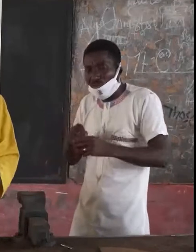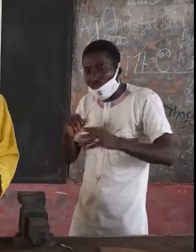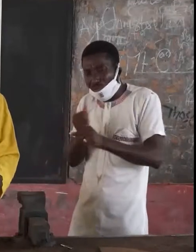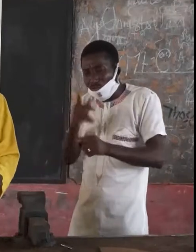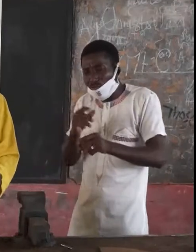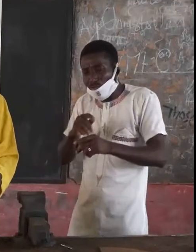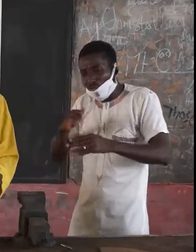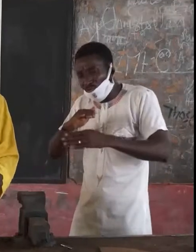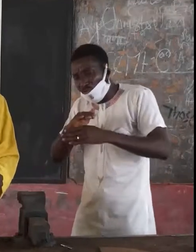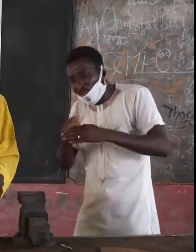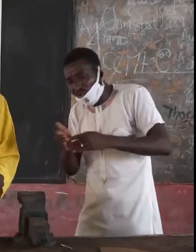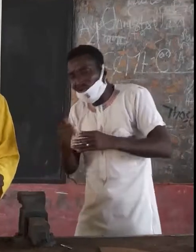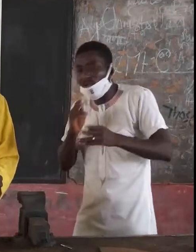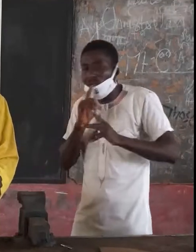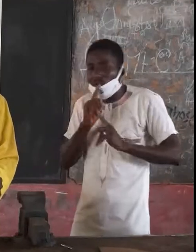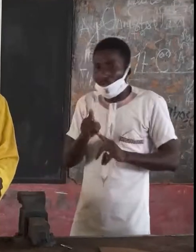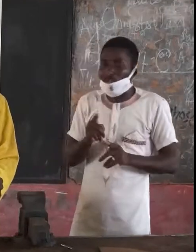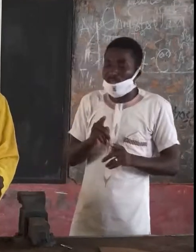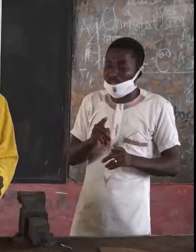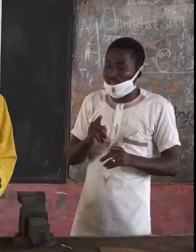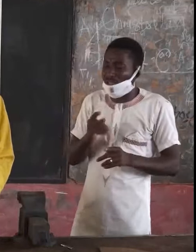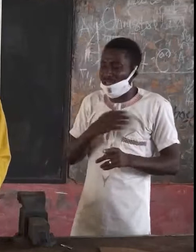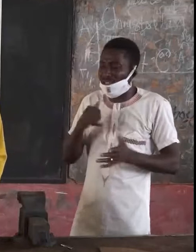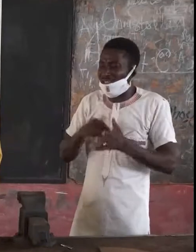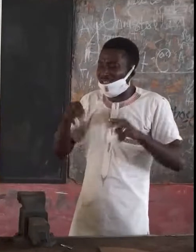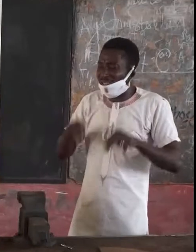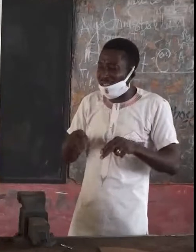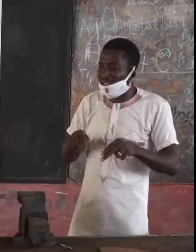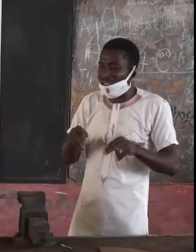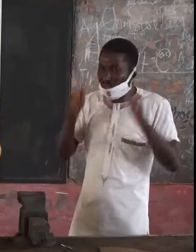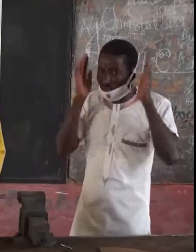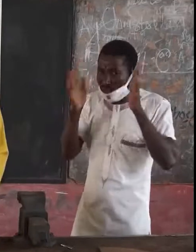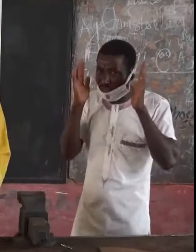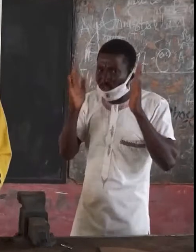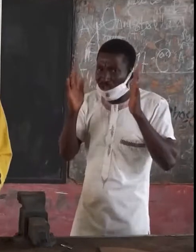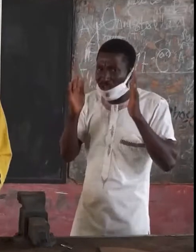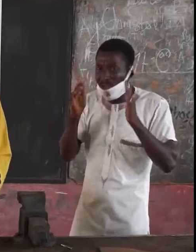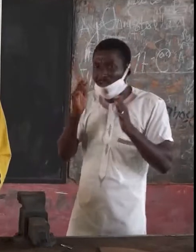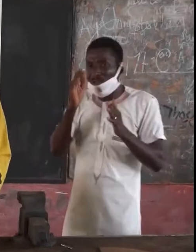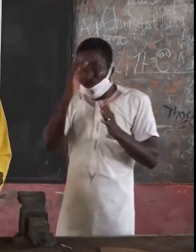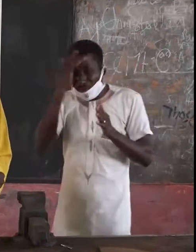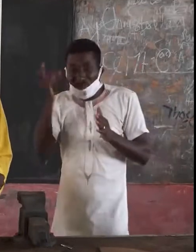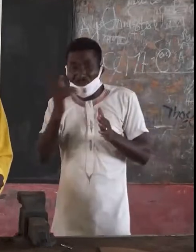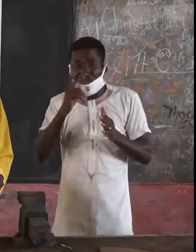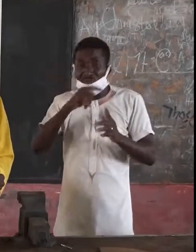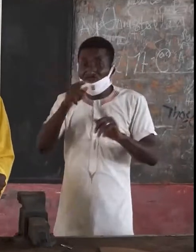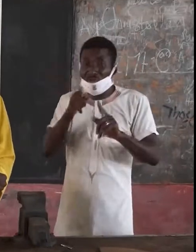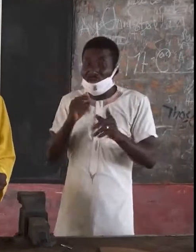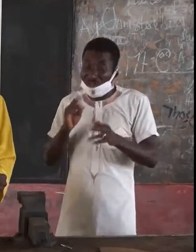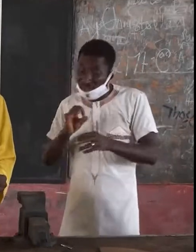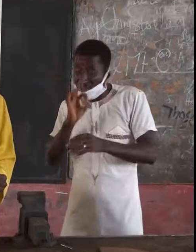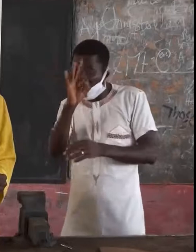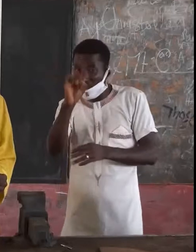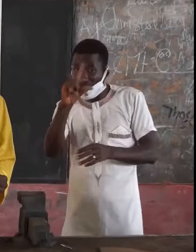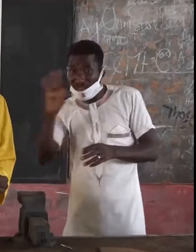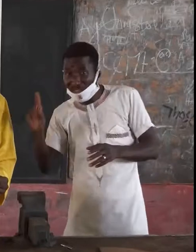furthermore, this filing requires proper attention, because by the time you are filing, it is